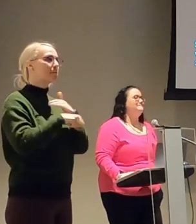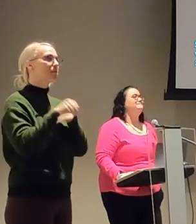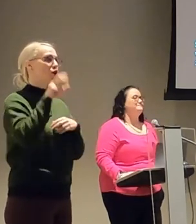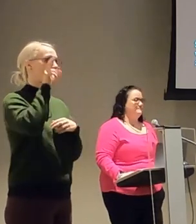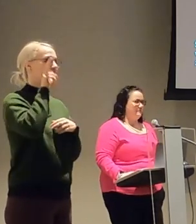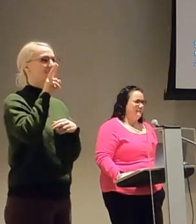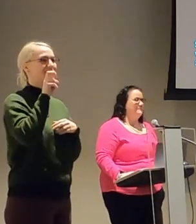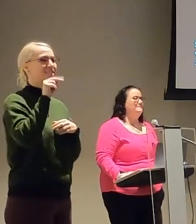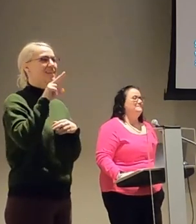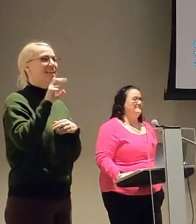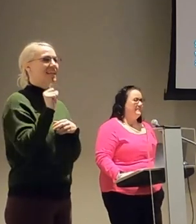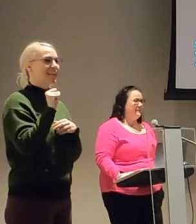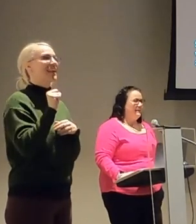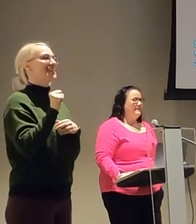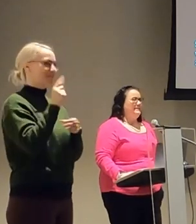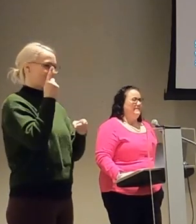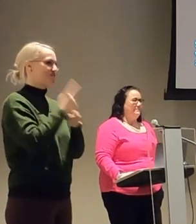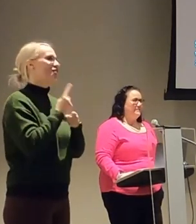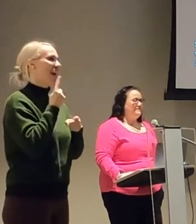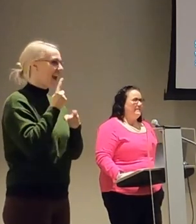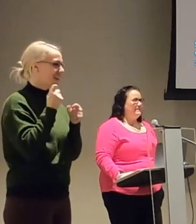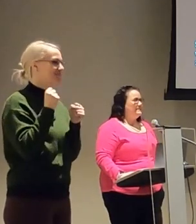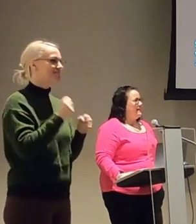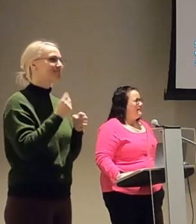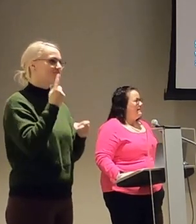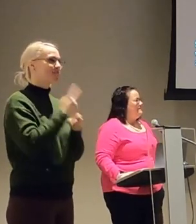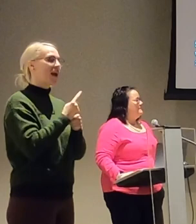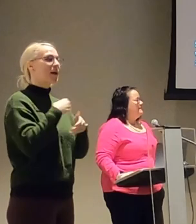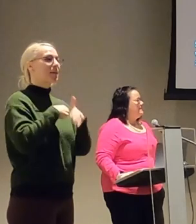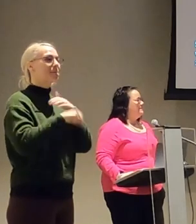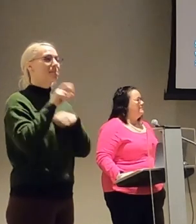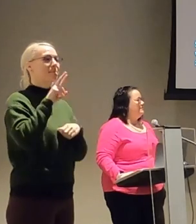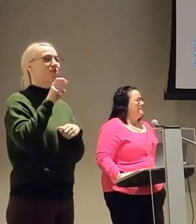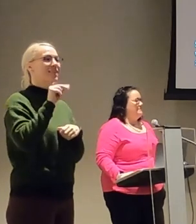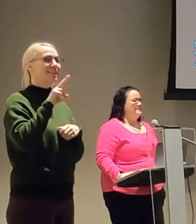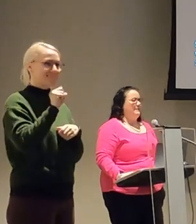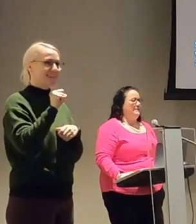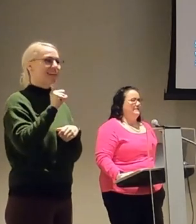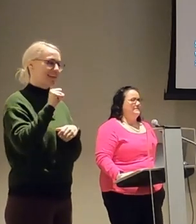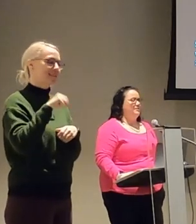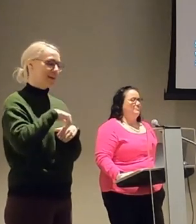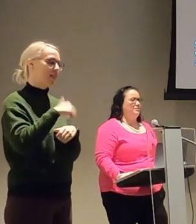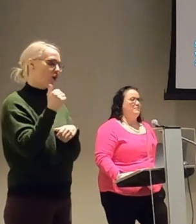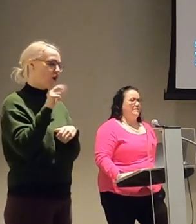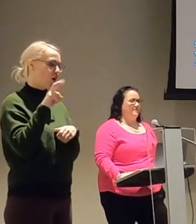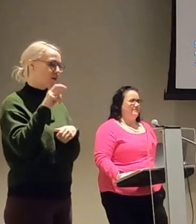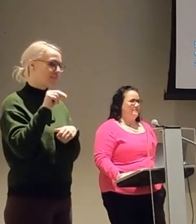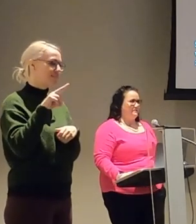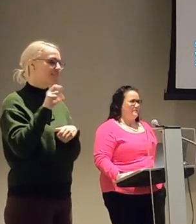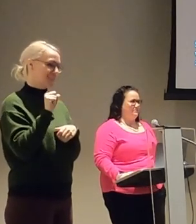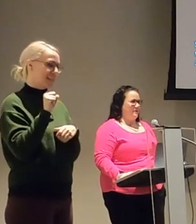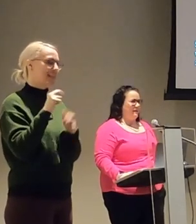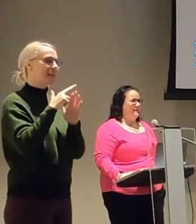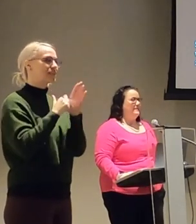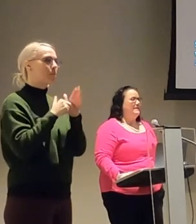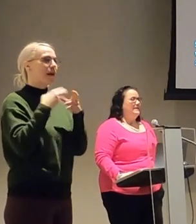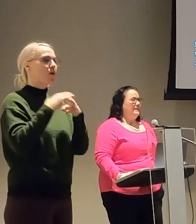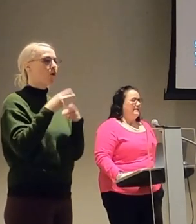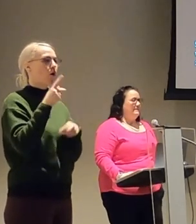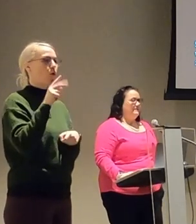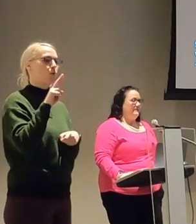Yes. Yeah. Yeah, Birth of Venus, and his other really famous painting is Primavera, so the